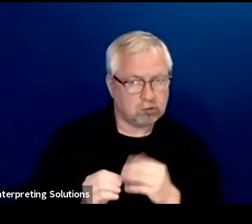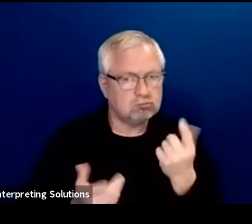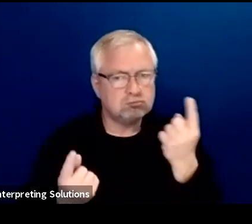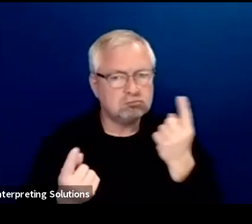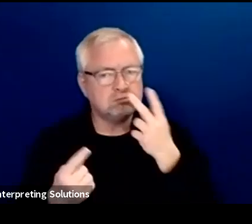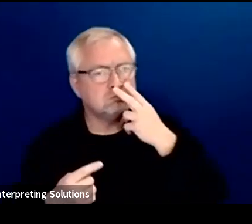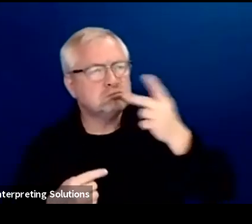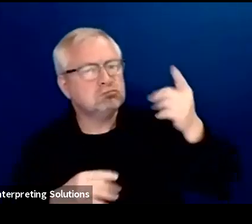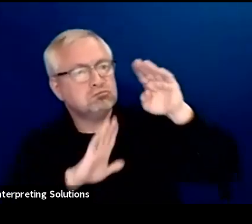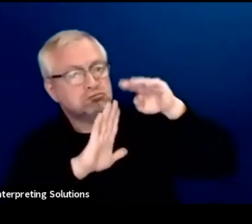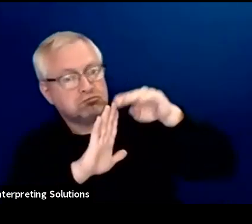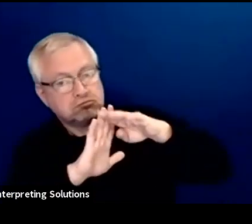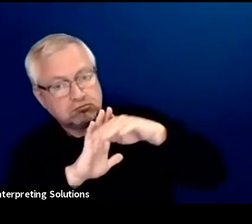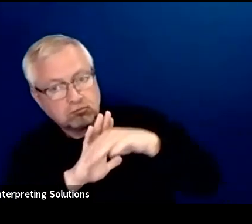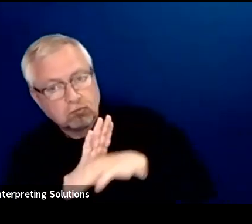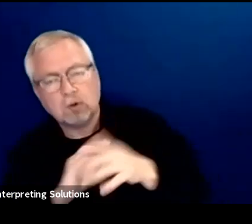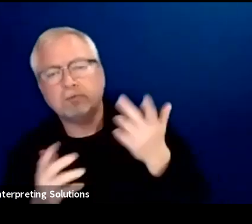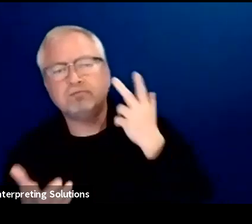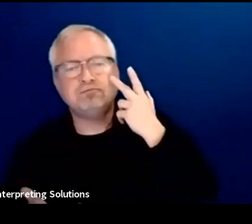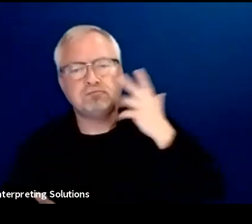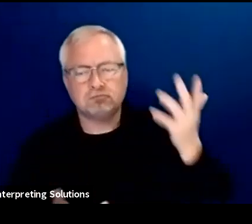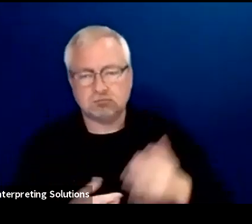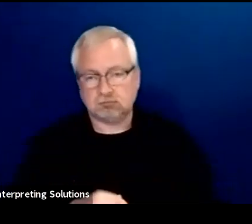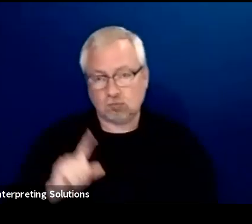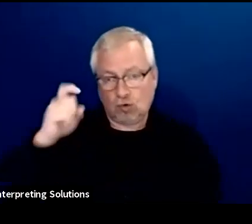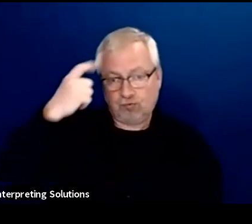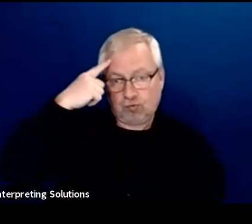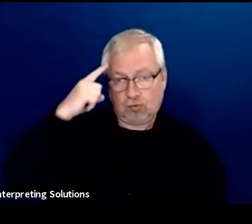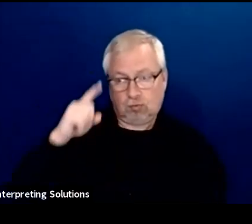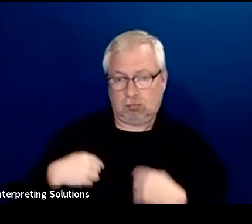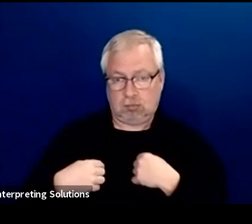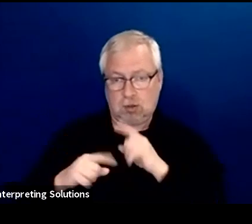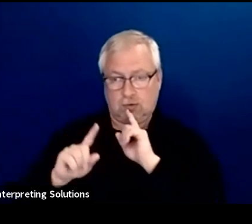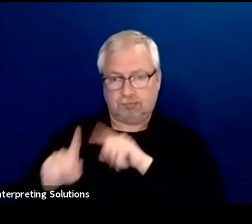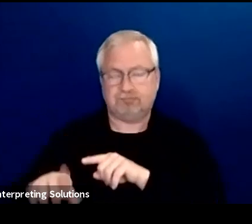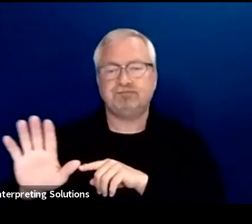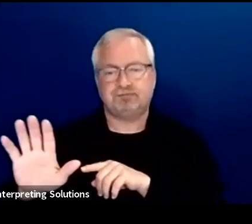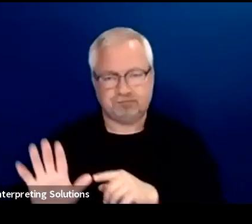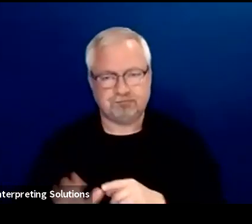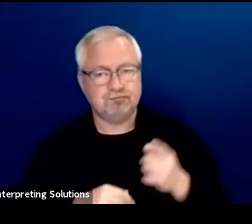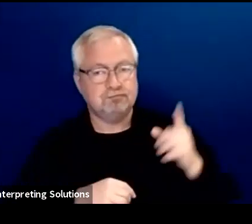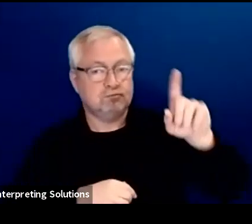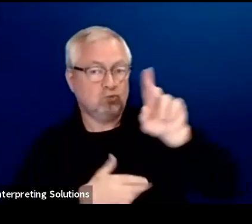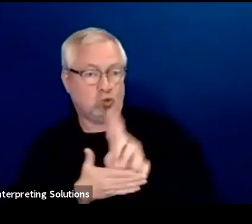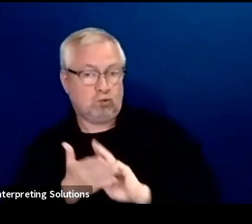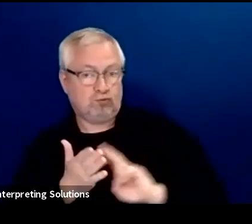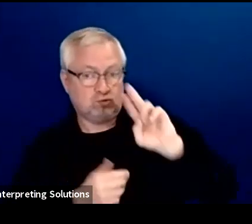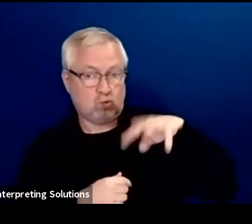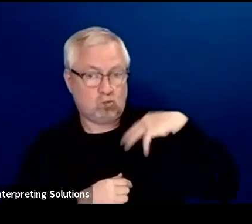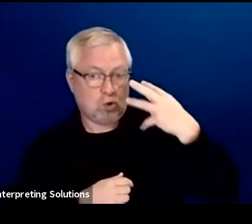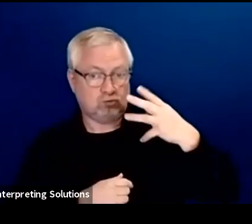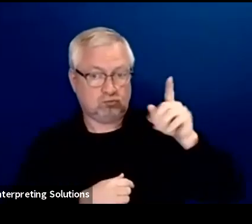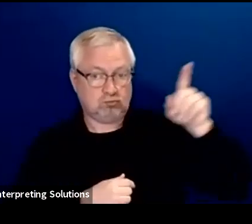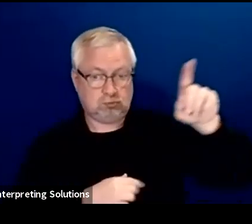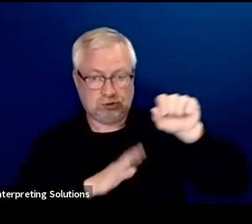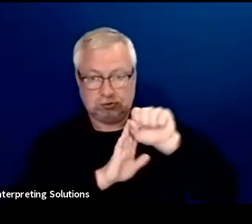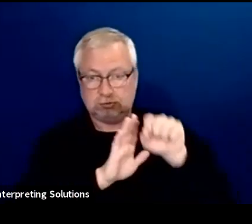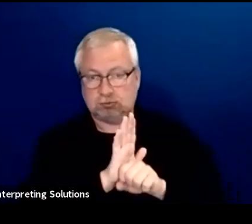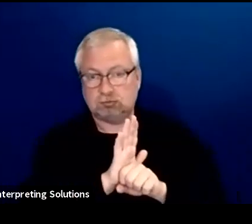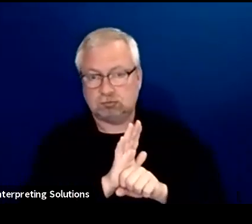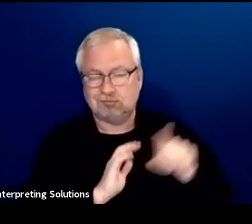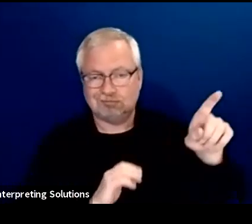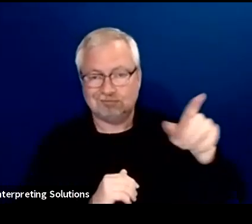Yeah, and I would say the first indications on the University of Washington site was off by about 15% in New York City. So even that model